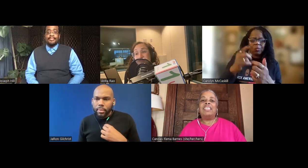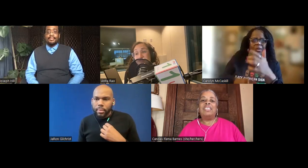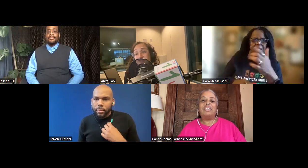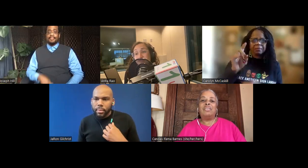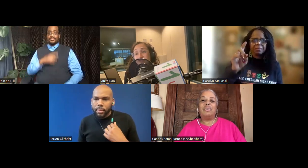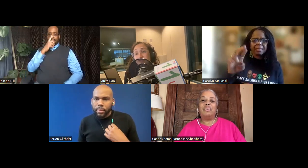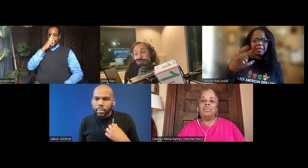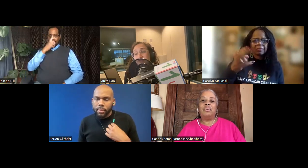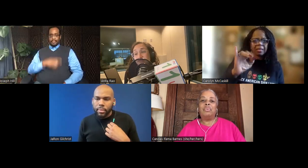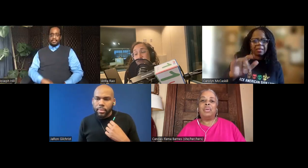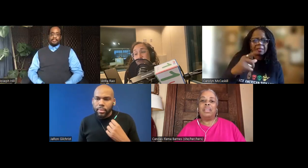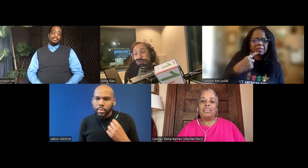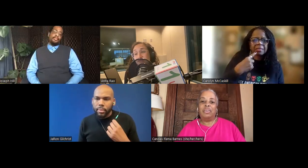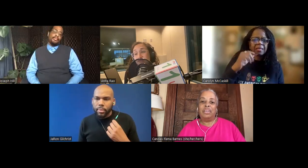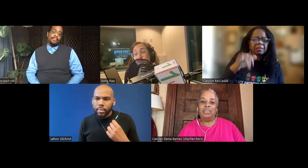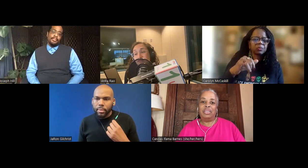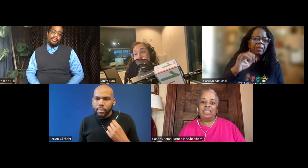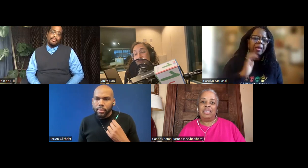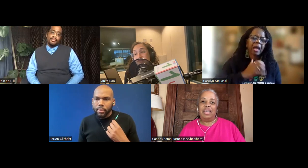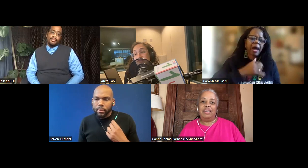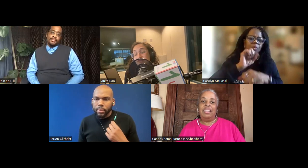In addition to what Dr. Hill just said,